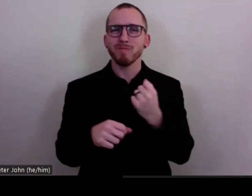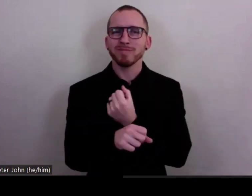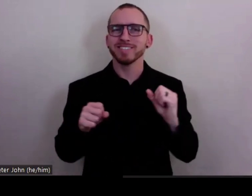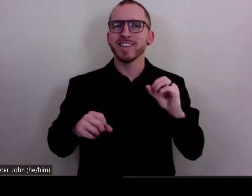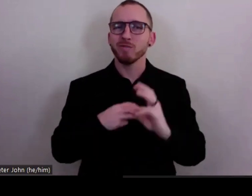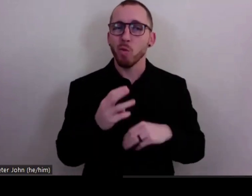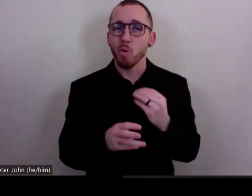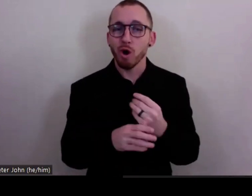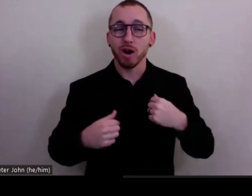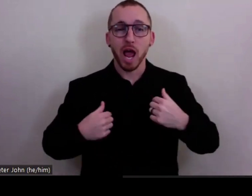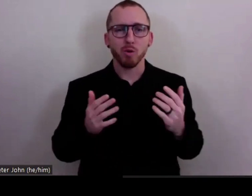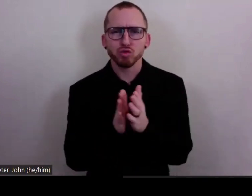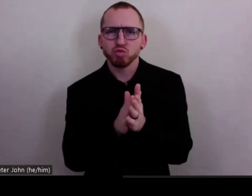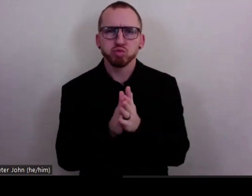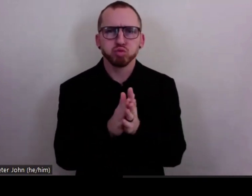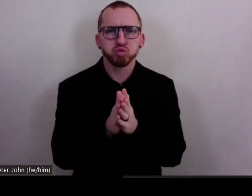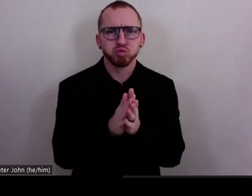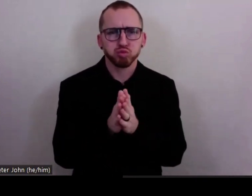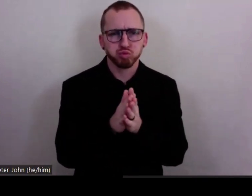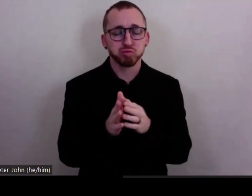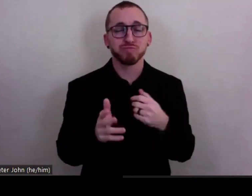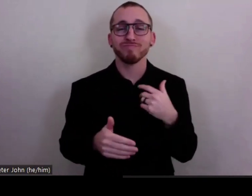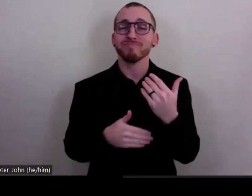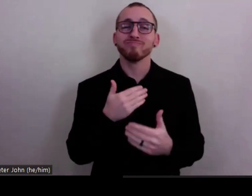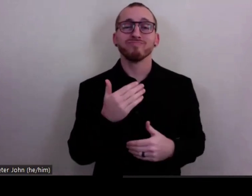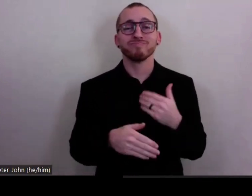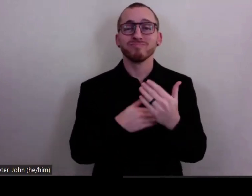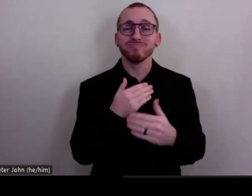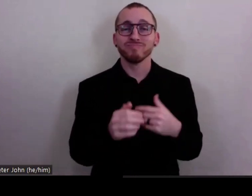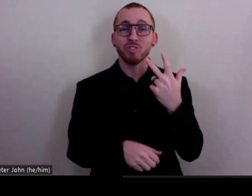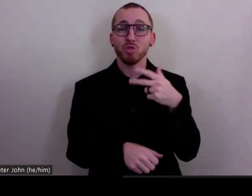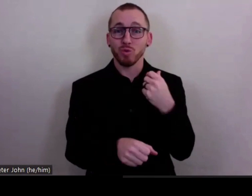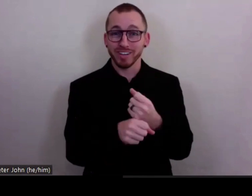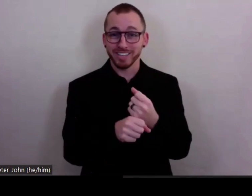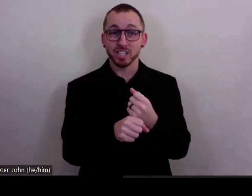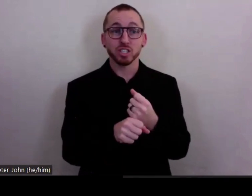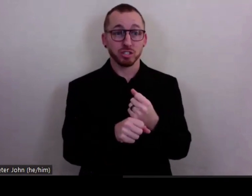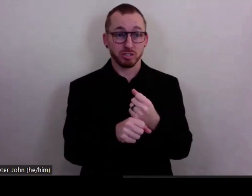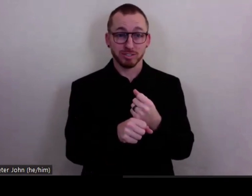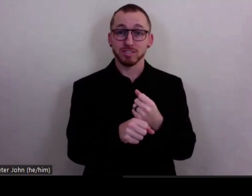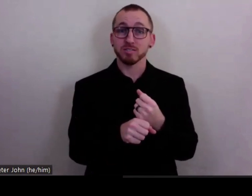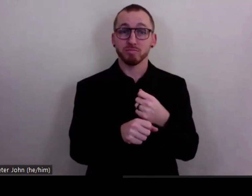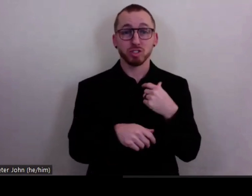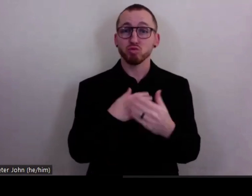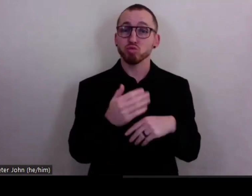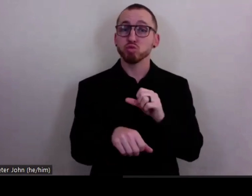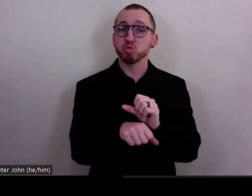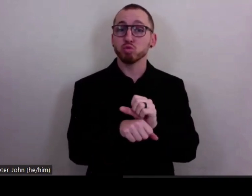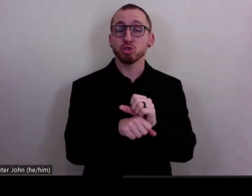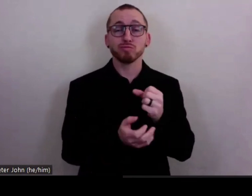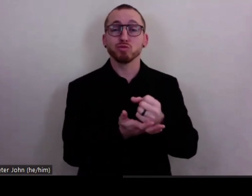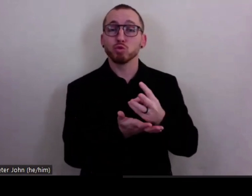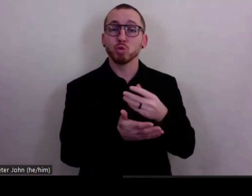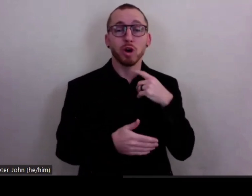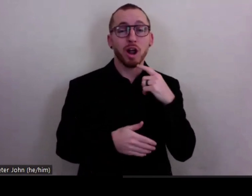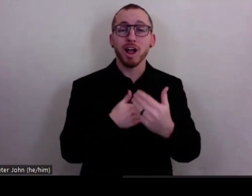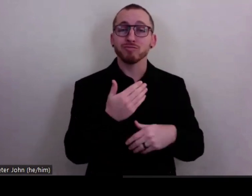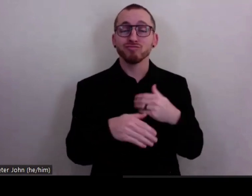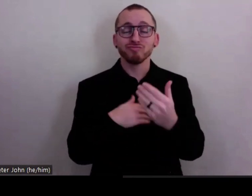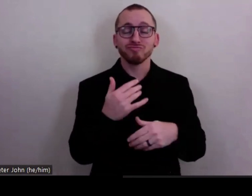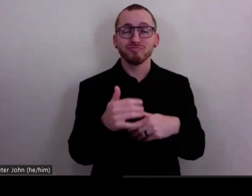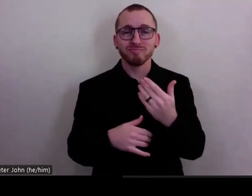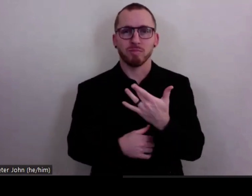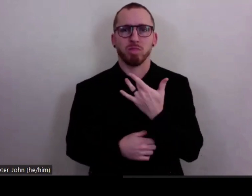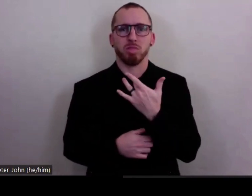I realized 3 years into my career how incredibly wrong I was about how I could save the world.